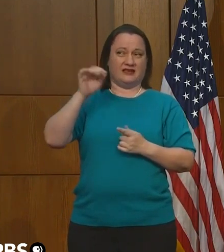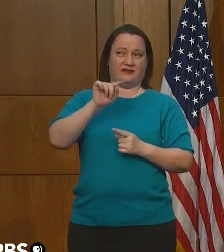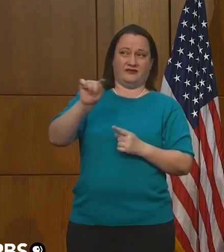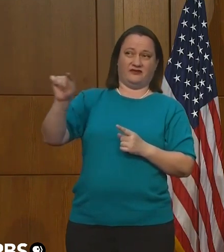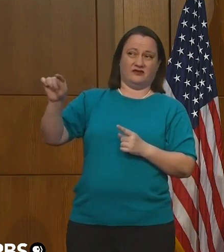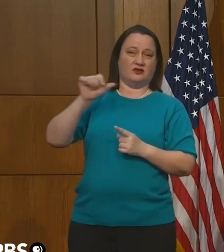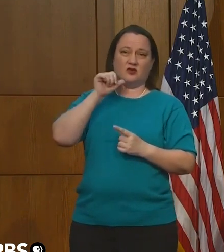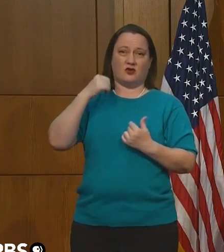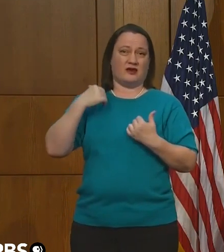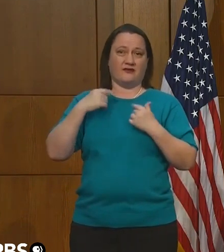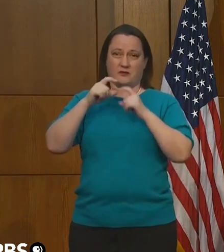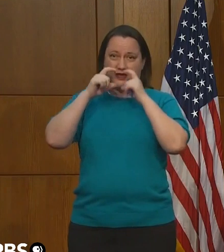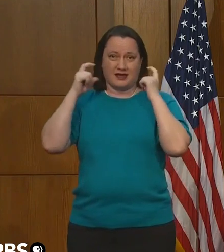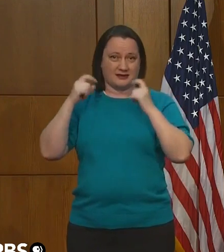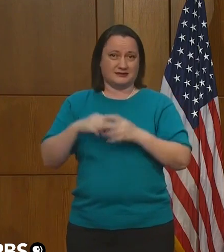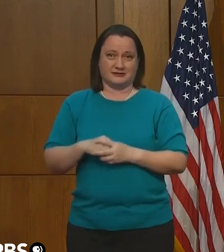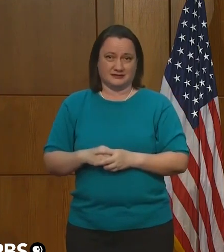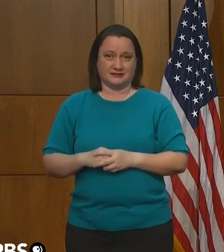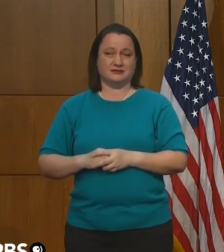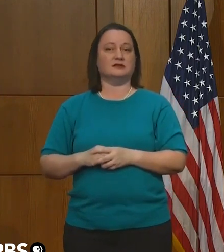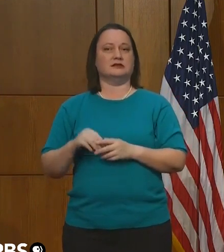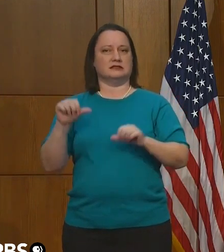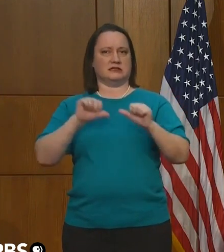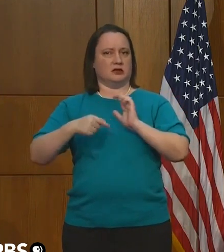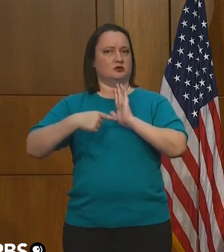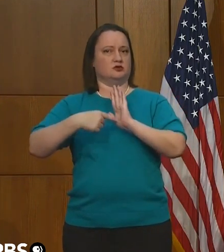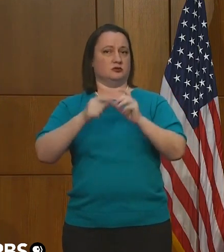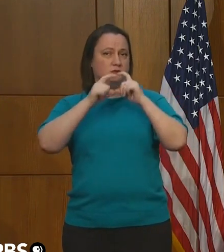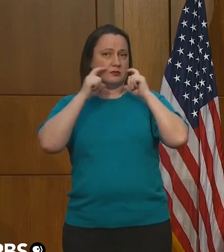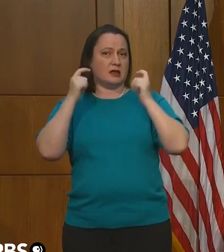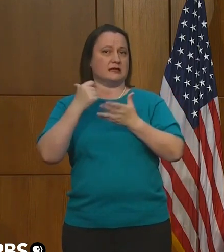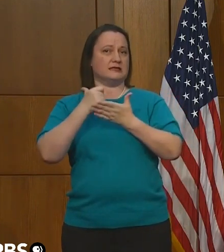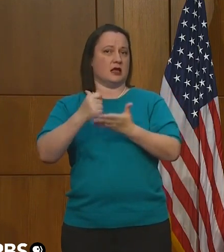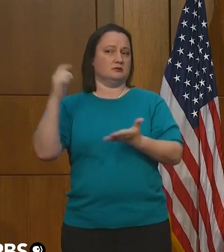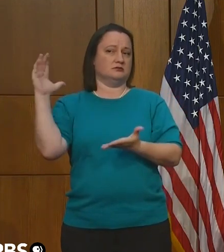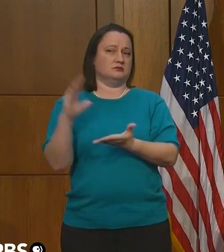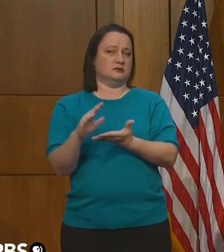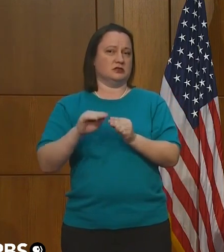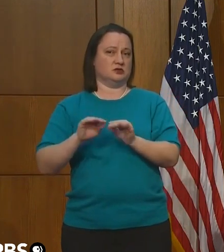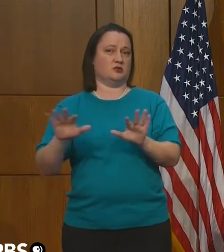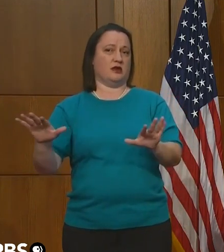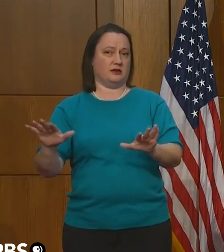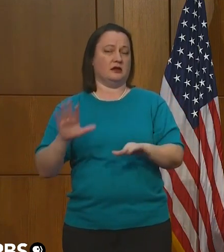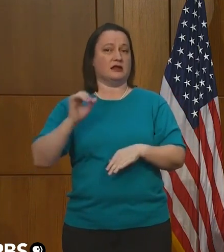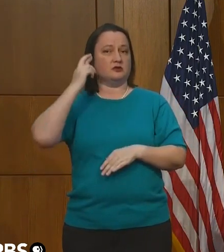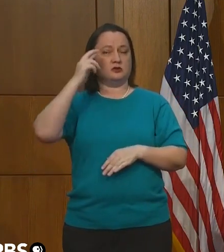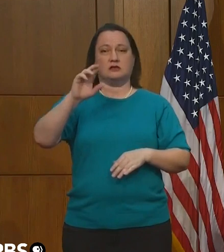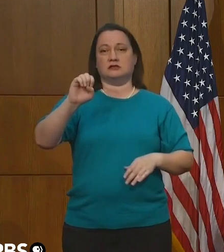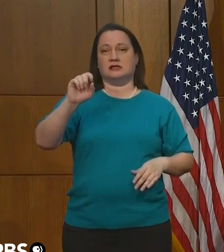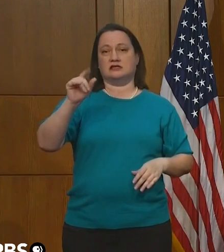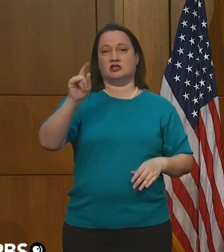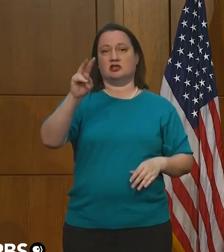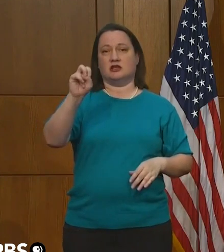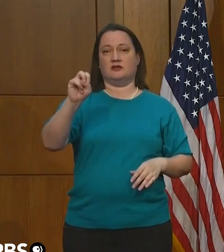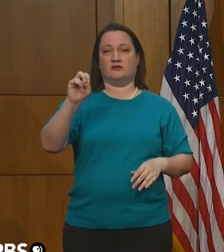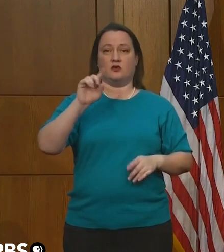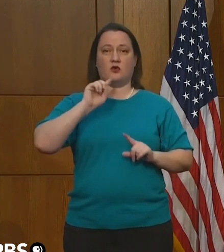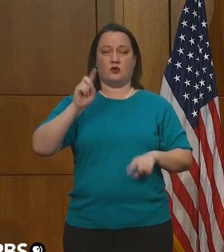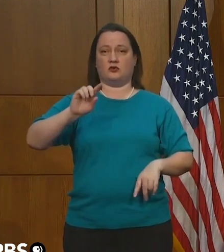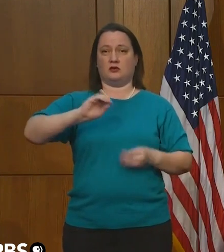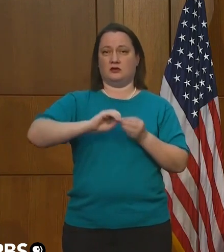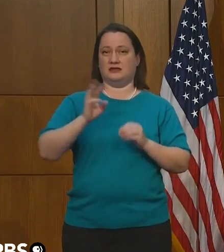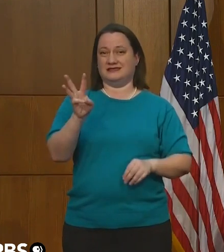us that masks can help stop the spread of the virus. That's why Executive Order 61